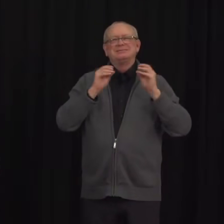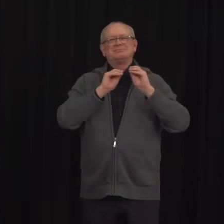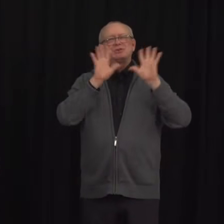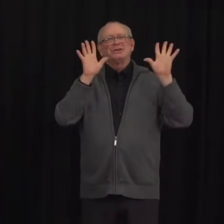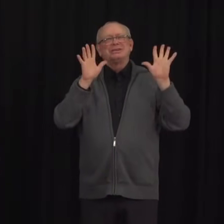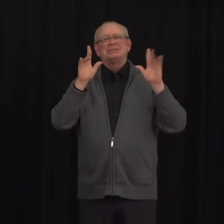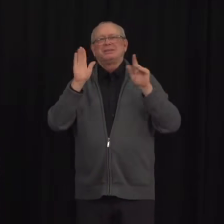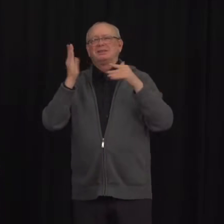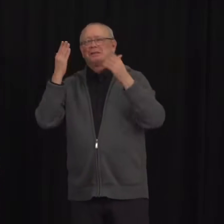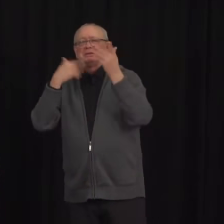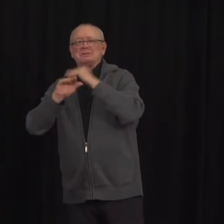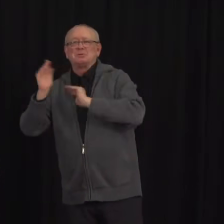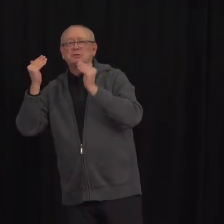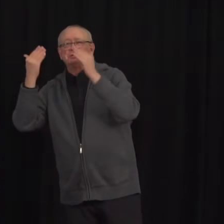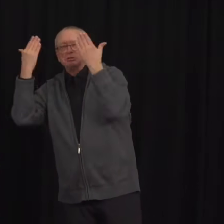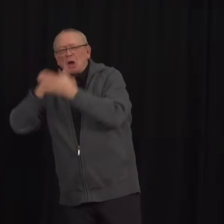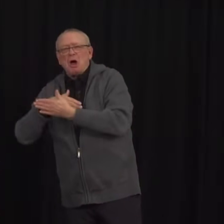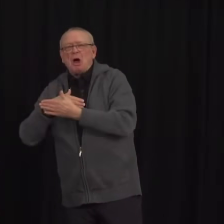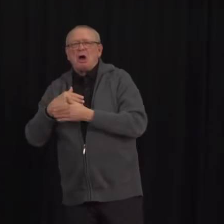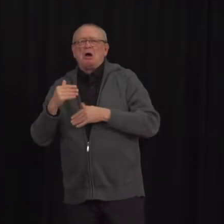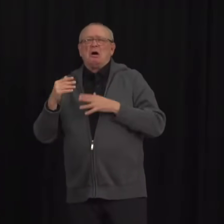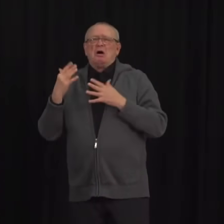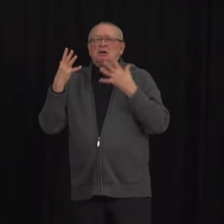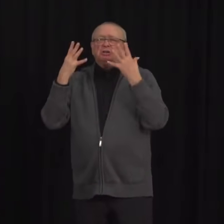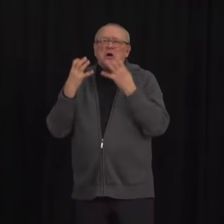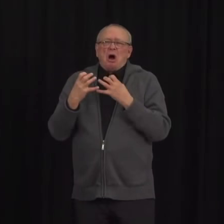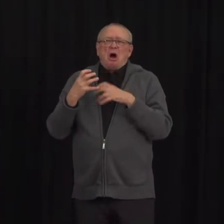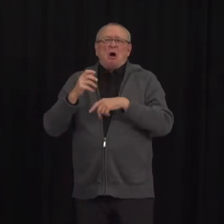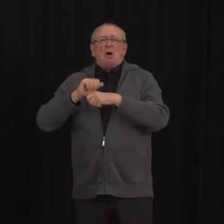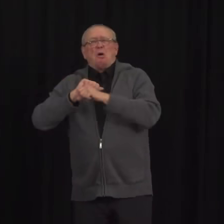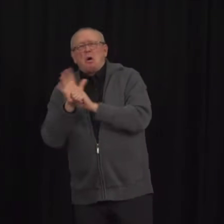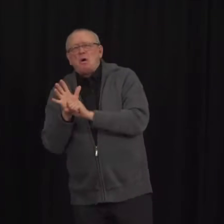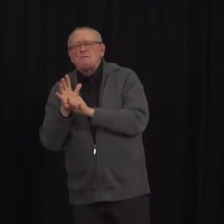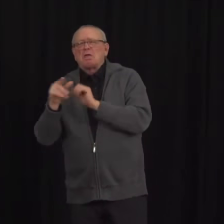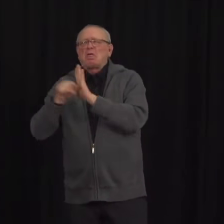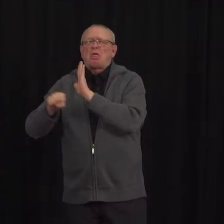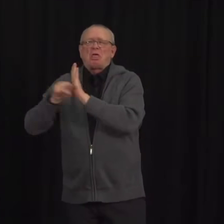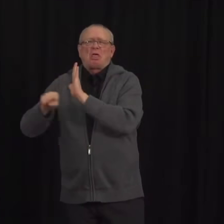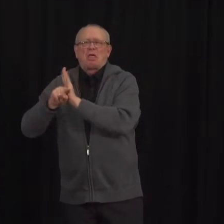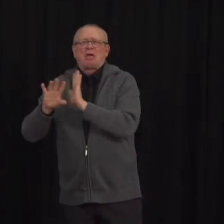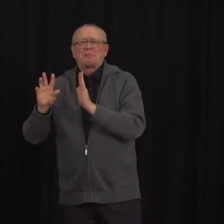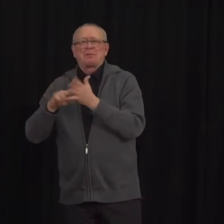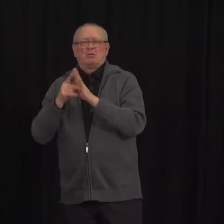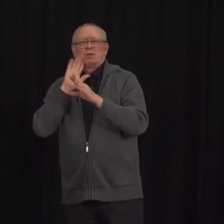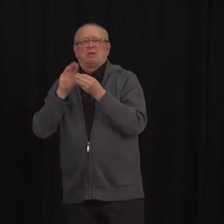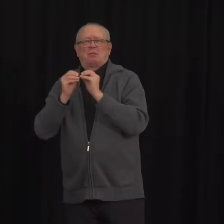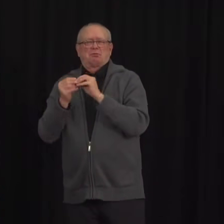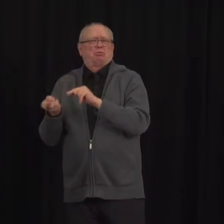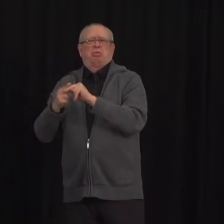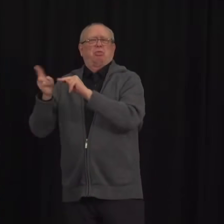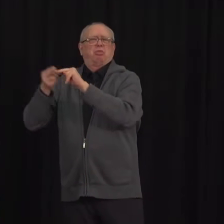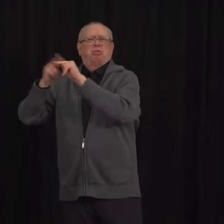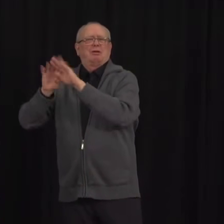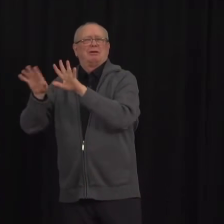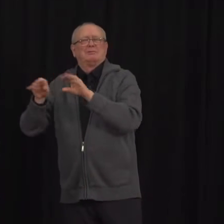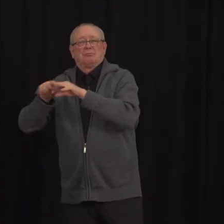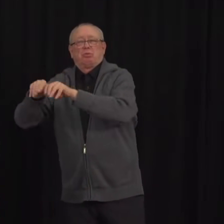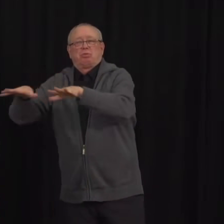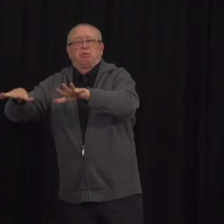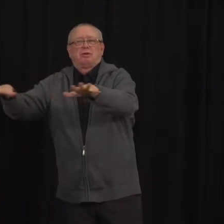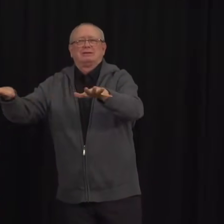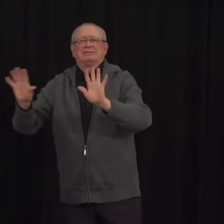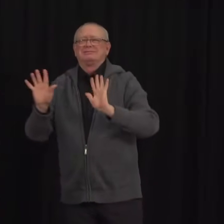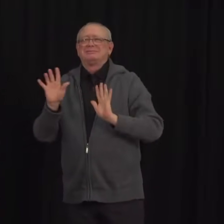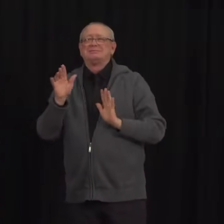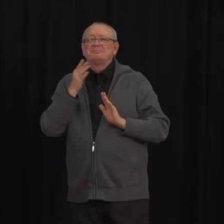the darkness of COVID-19. It is concerning to see increased numbers in our neighborhoods or outbreaks at our loved ones' continuing